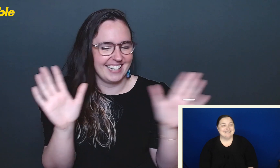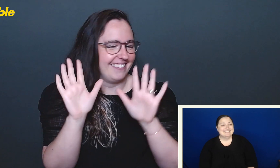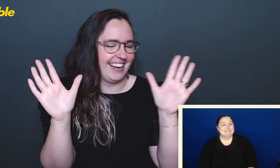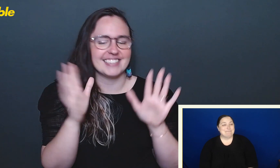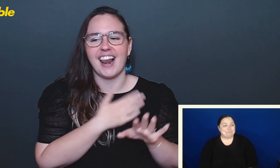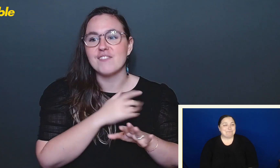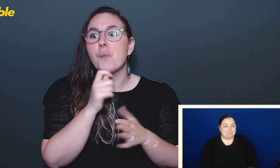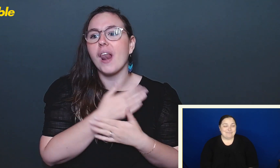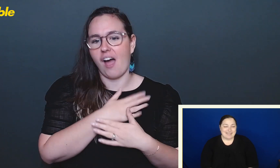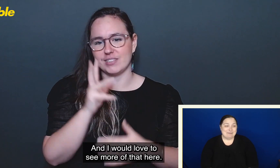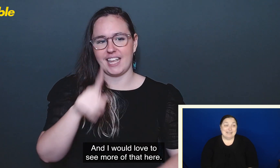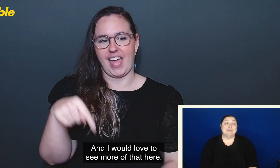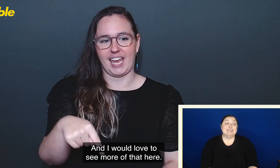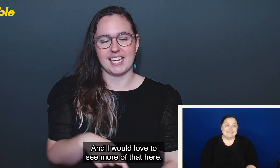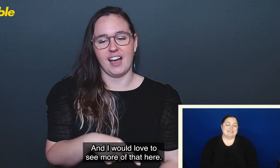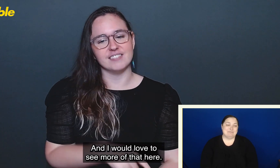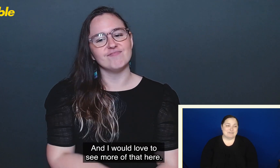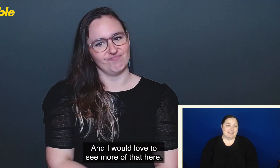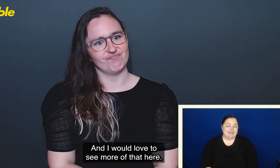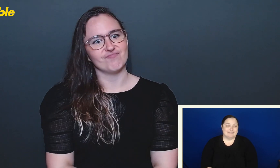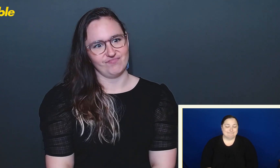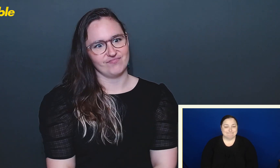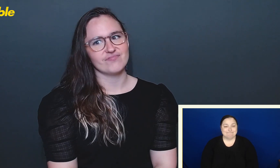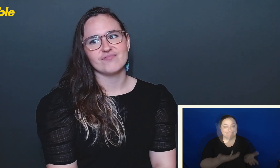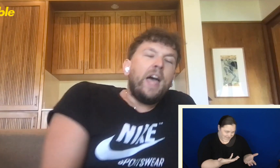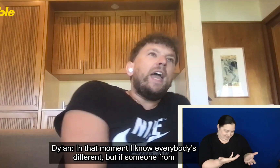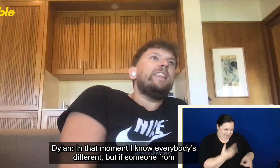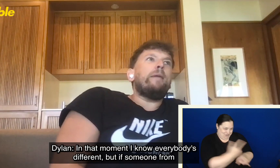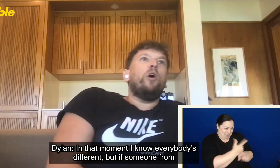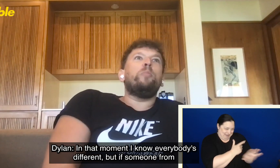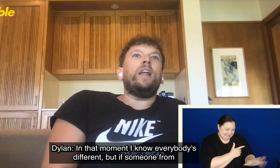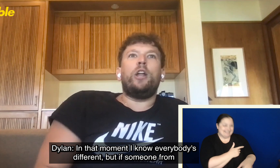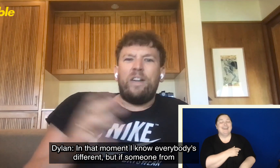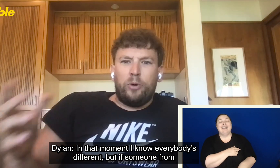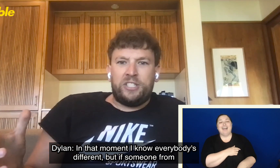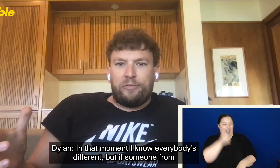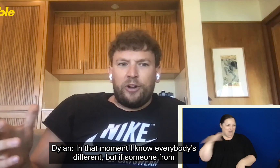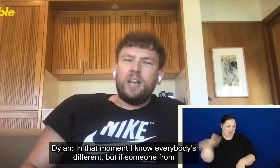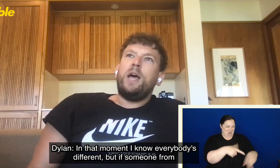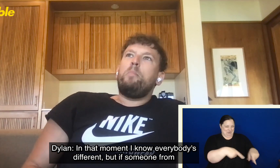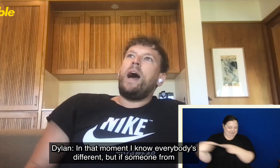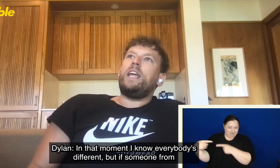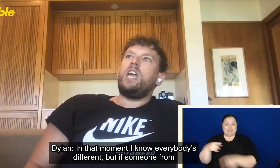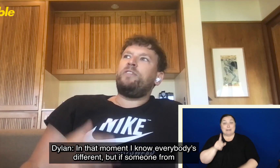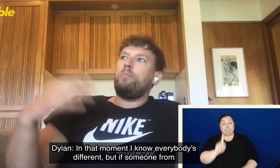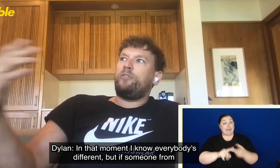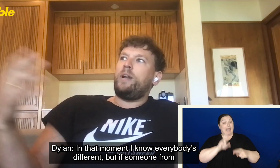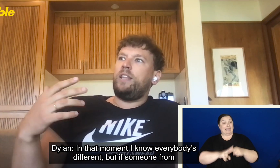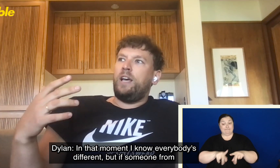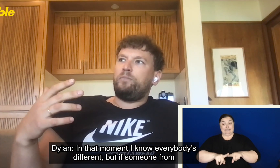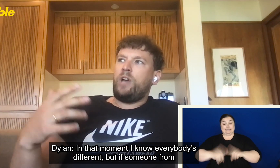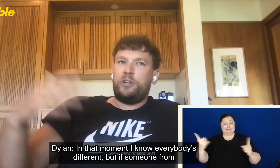great. And I would love to see more of that here. In that moment, I know everybody's different, but